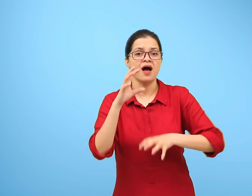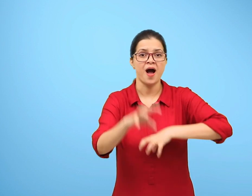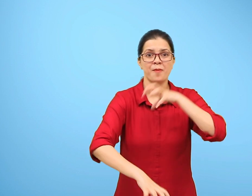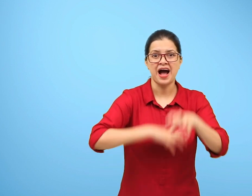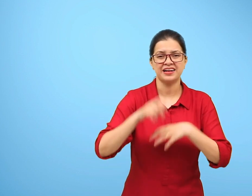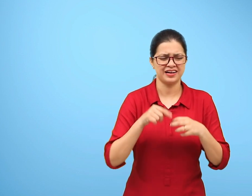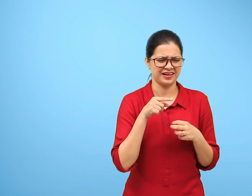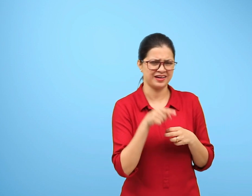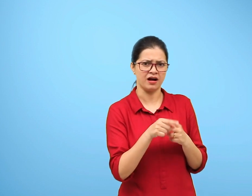do?